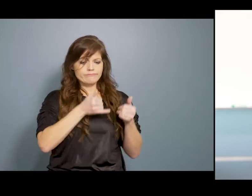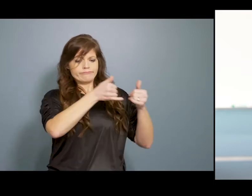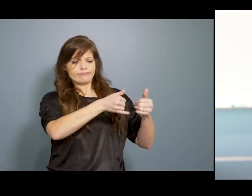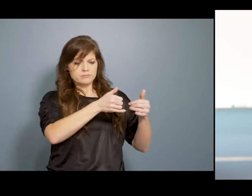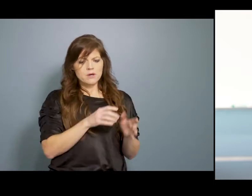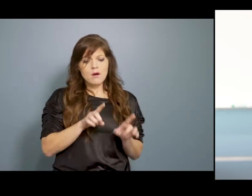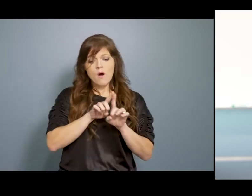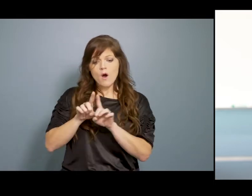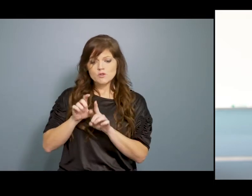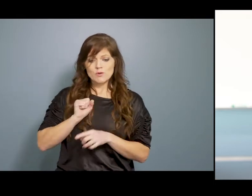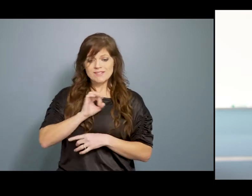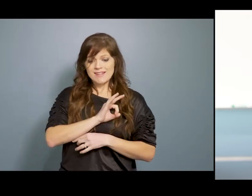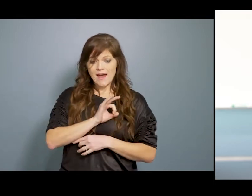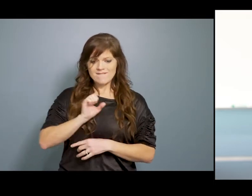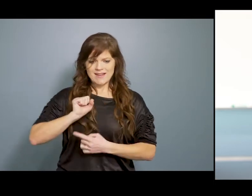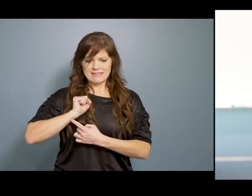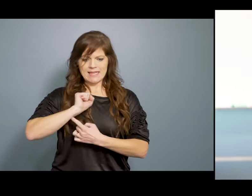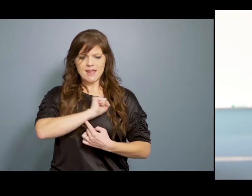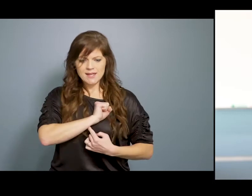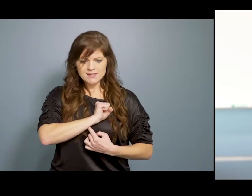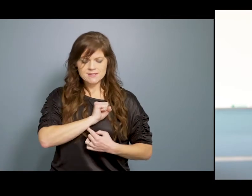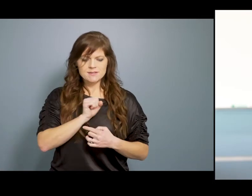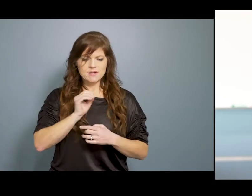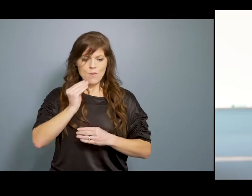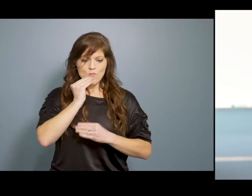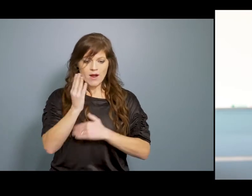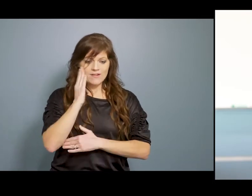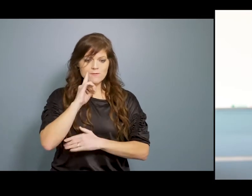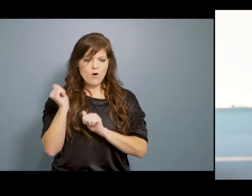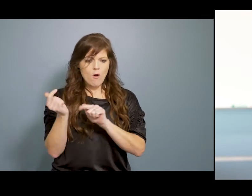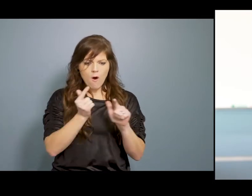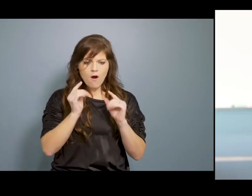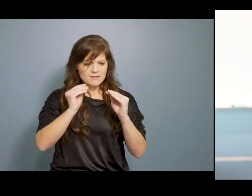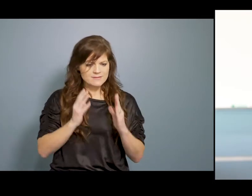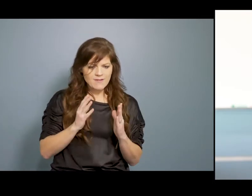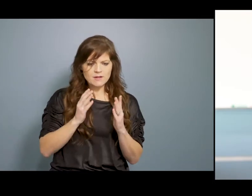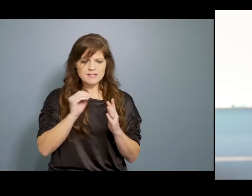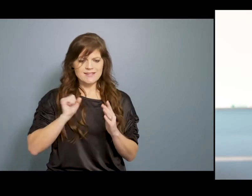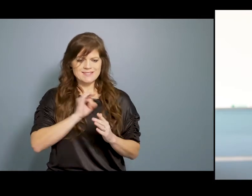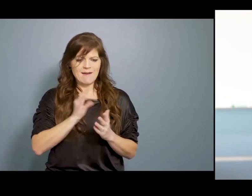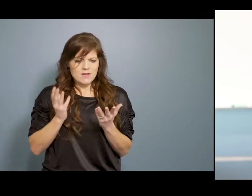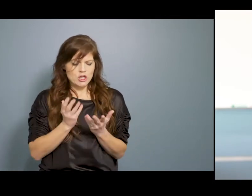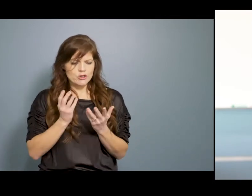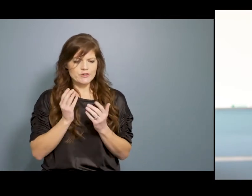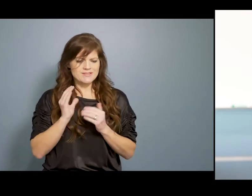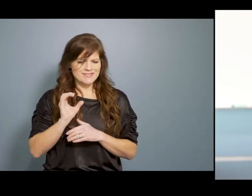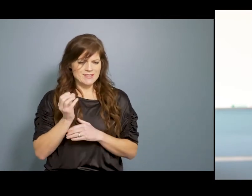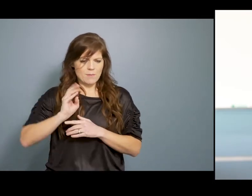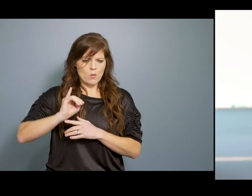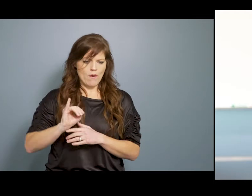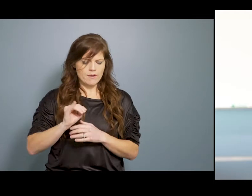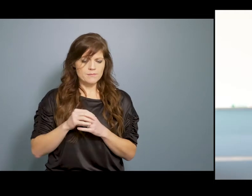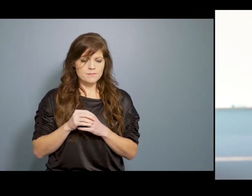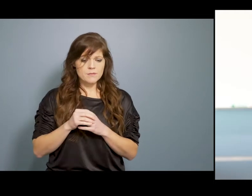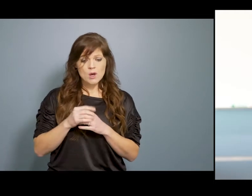annual Staff Senate breakfast for all staff members at CWI. Things we're working towards, we're looking for better